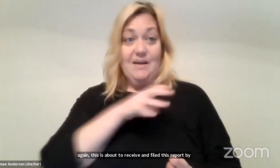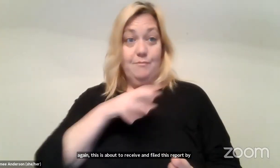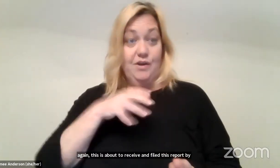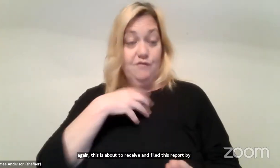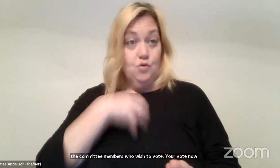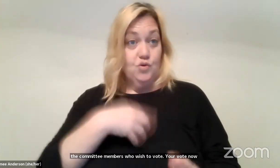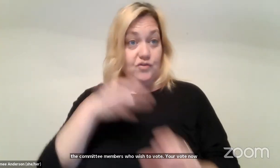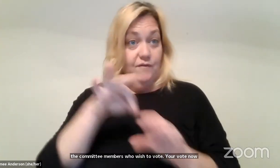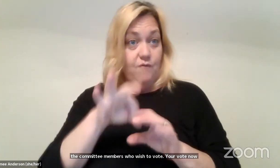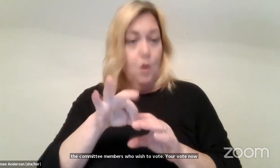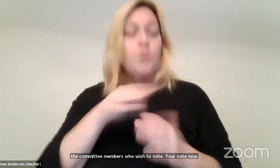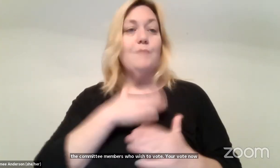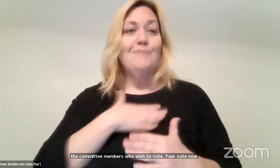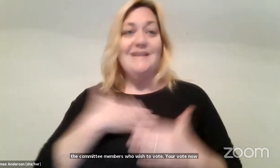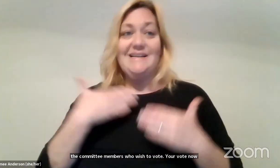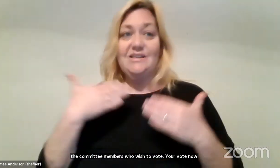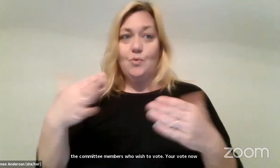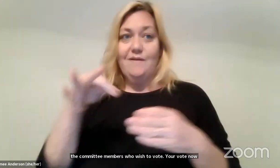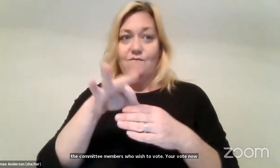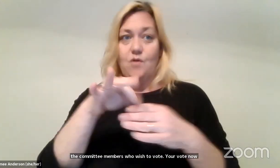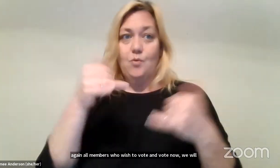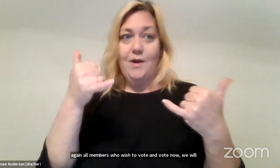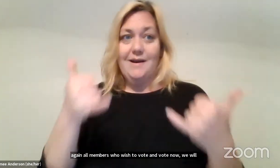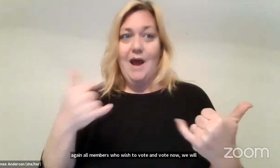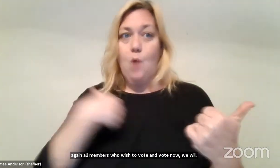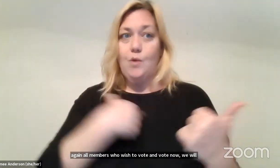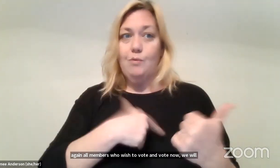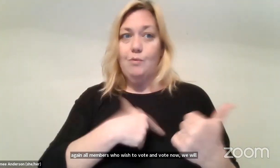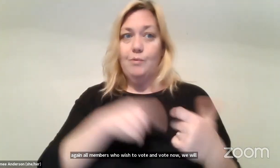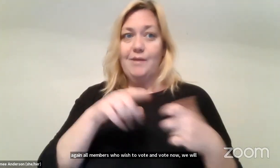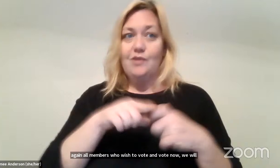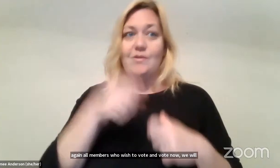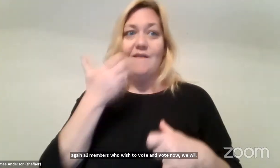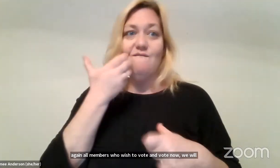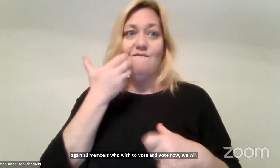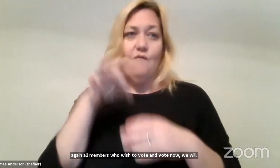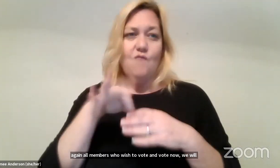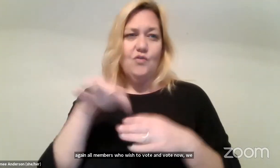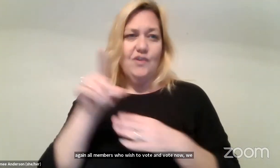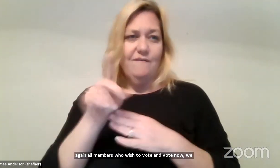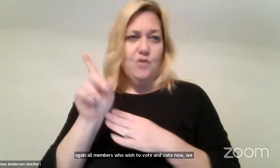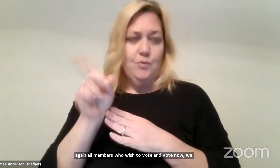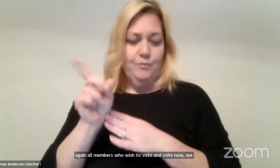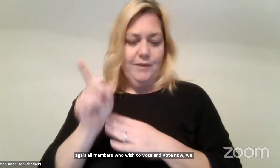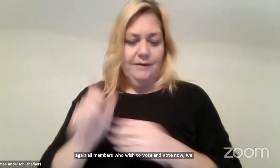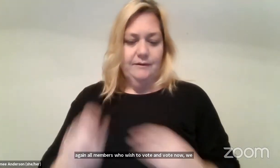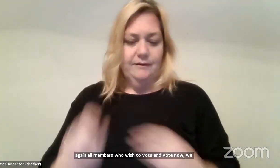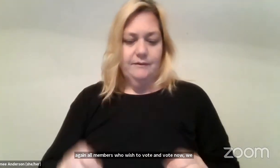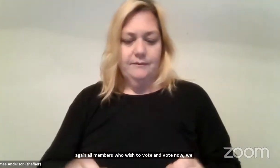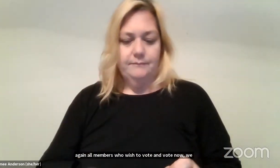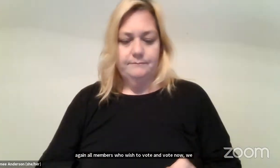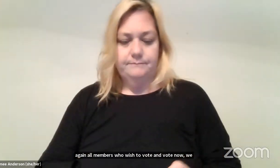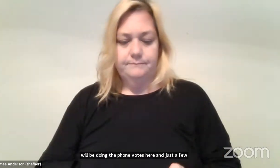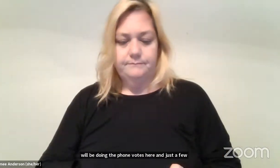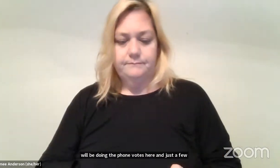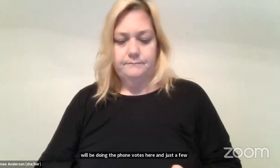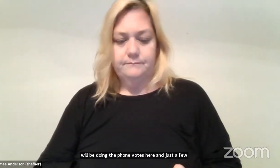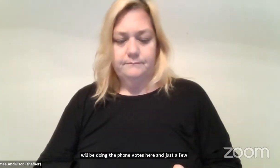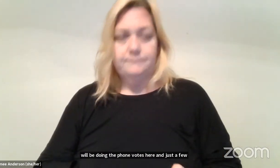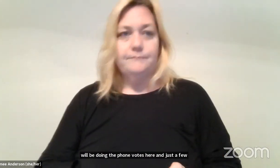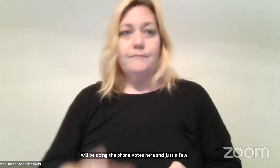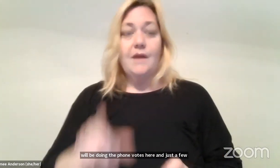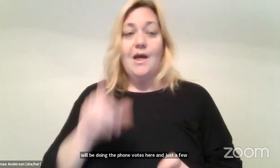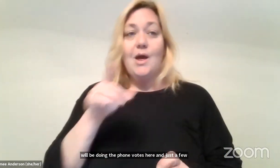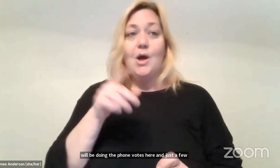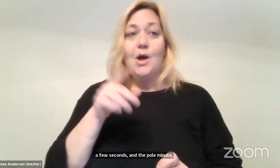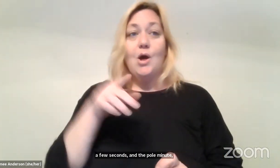all members who wish to vote should vote now. We will be doing the phone votes here in just a few seconds. And the minute